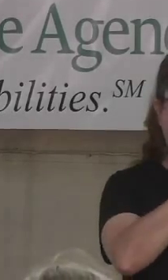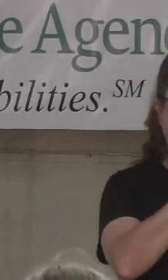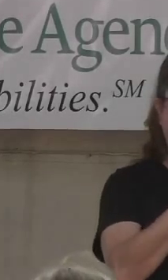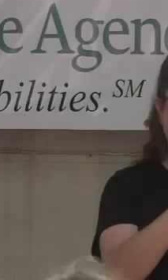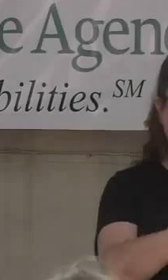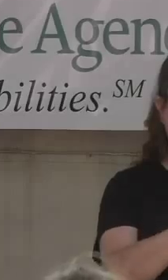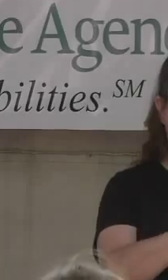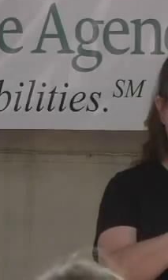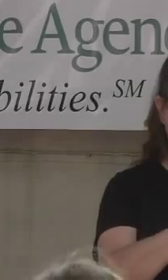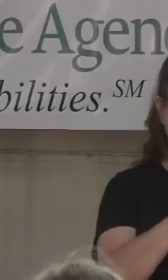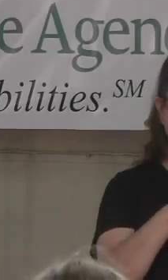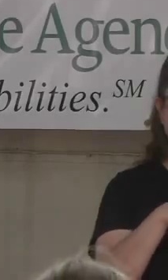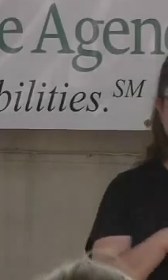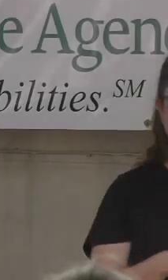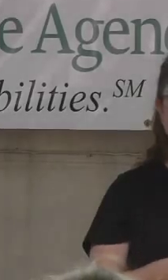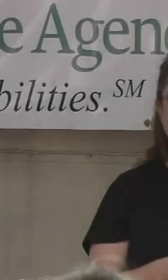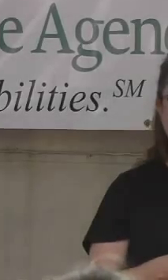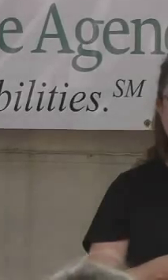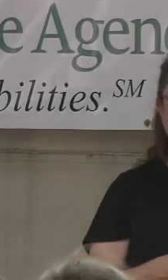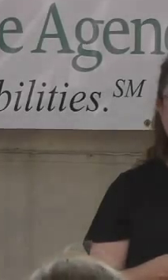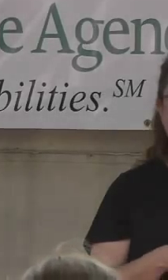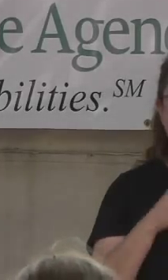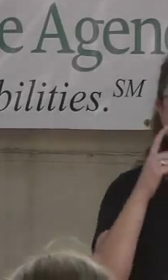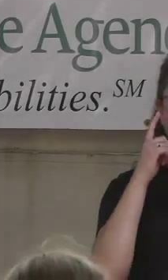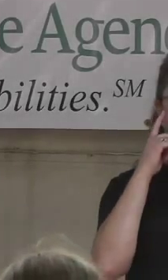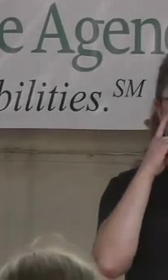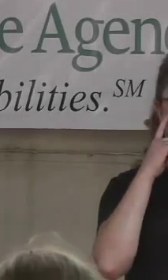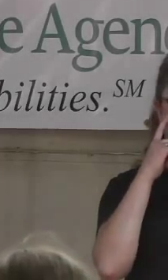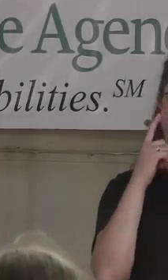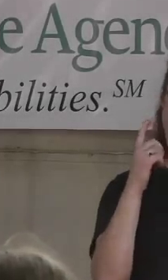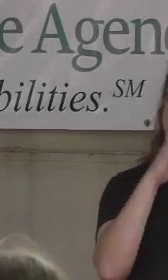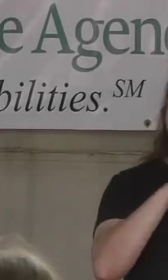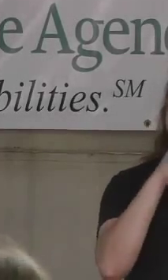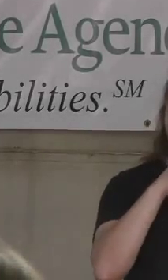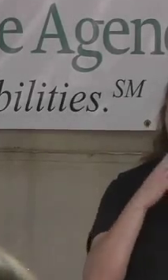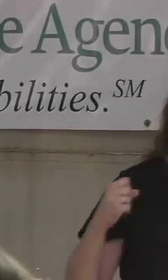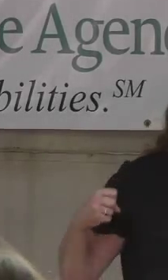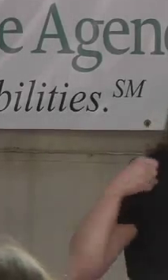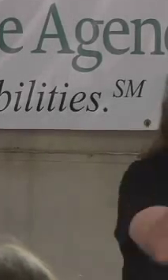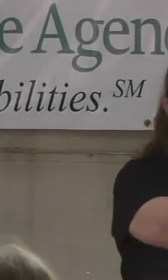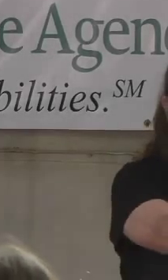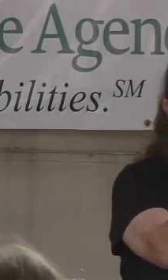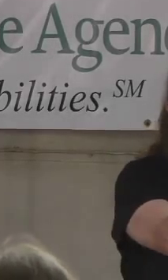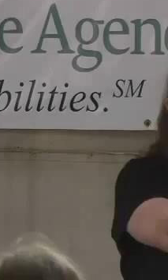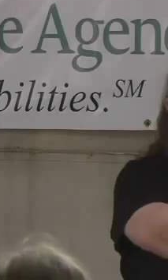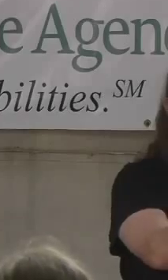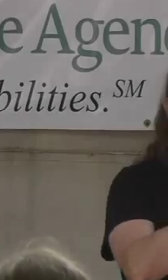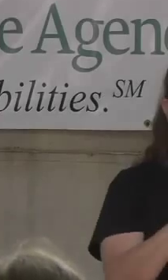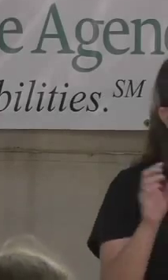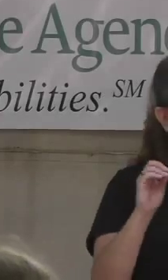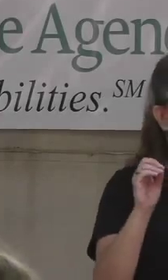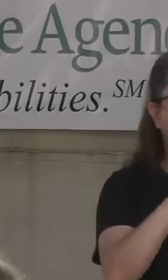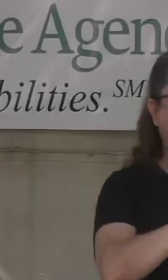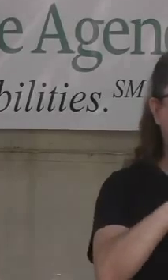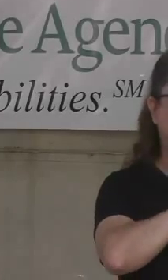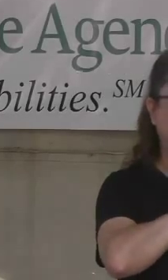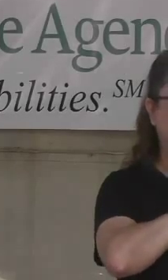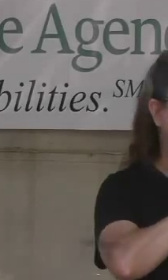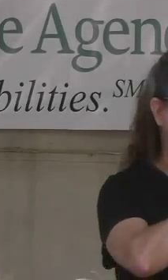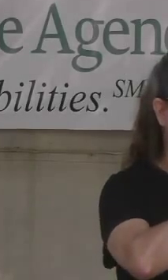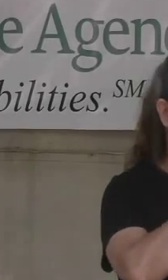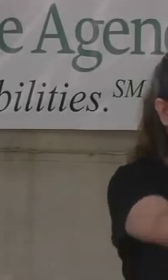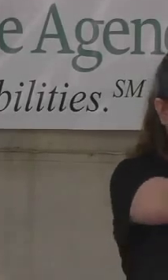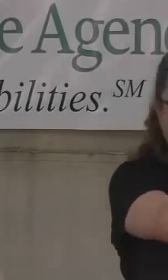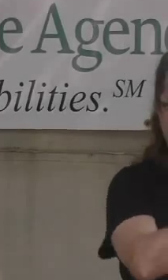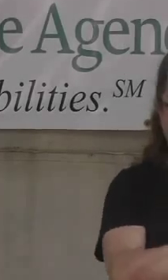and I did worry that I might have hit her too hard, but it wasn't anything personal. But yeah,